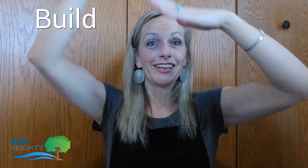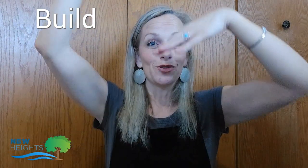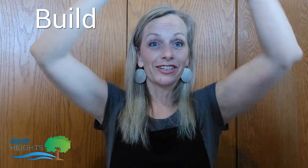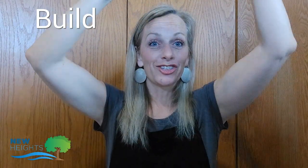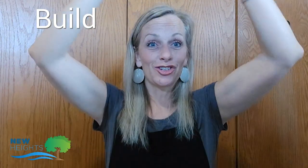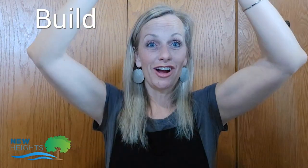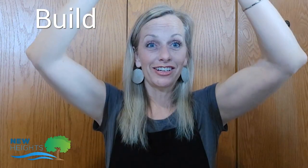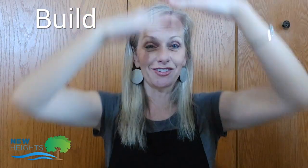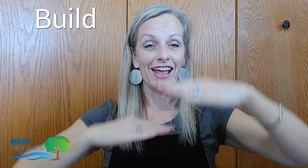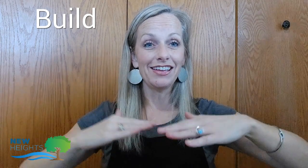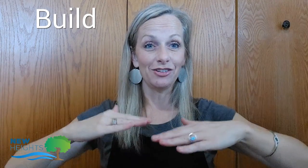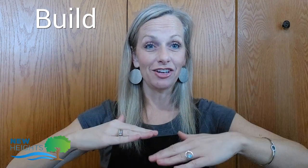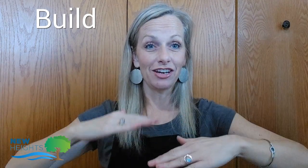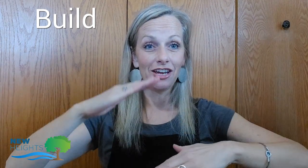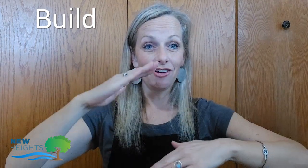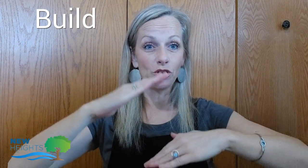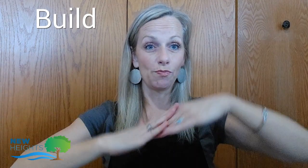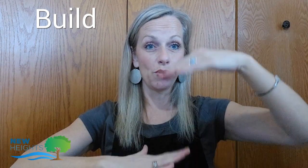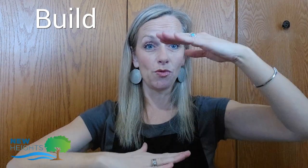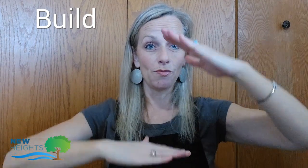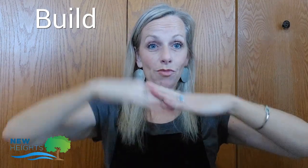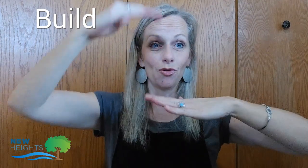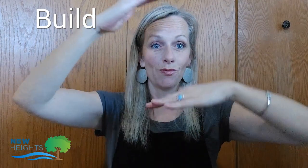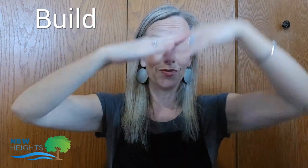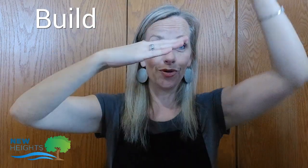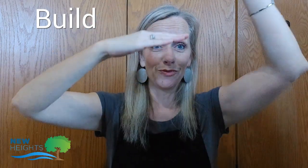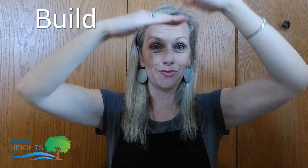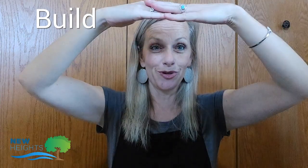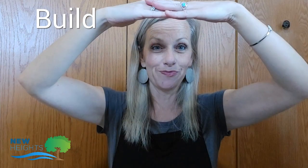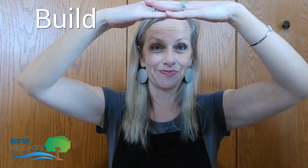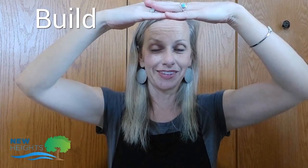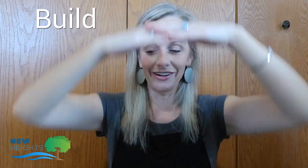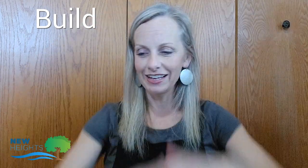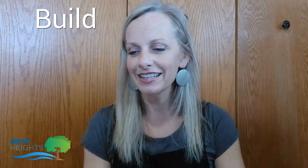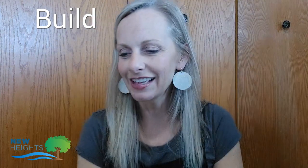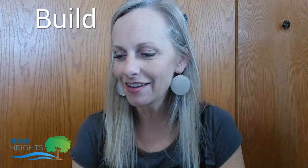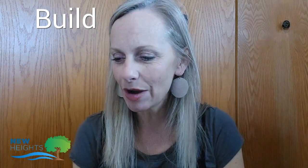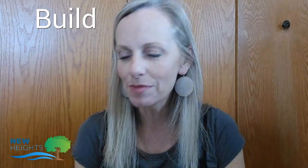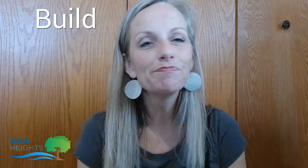You construct, right? You start here and you boom, boom, boom, boom. All right. I love that one.